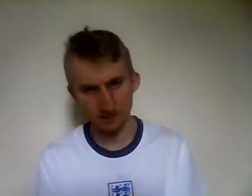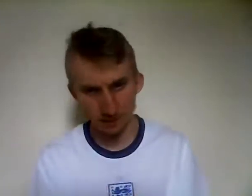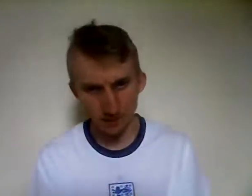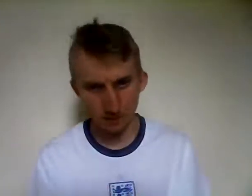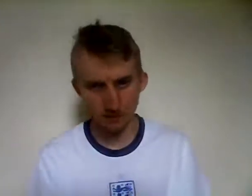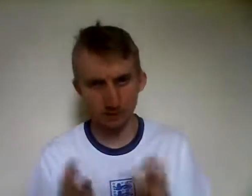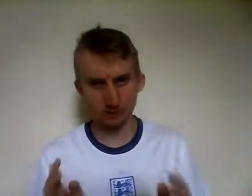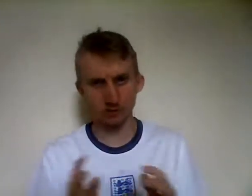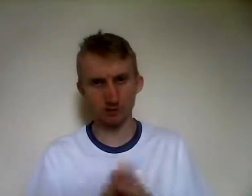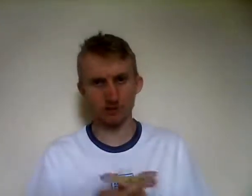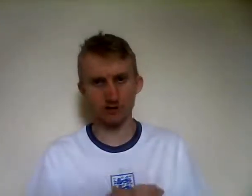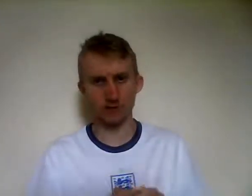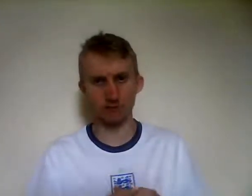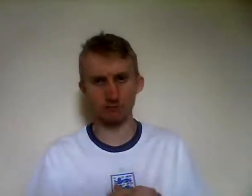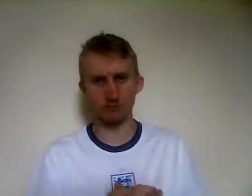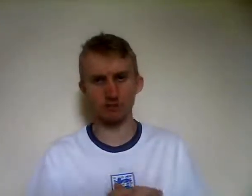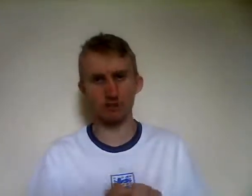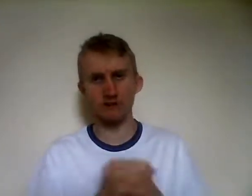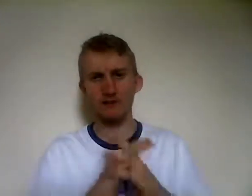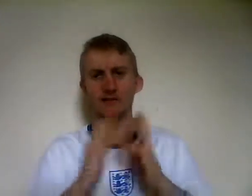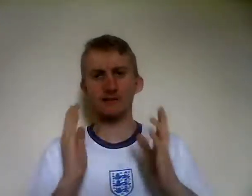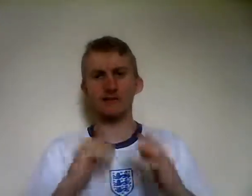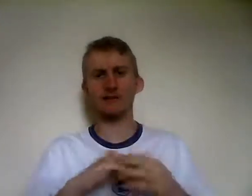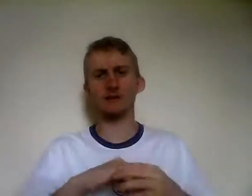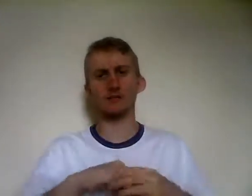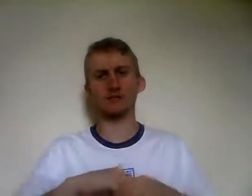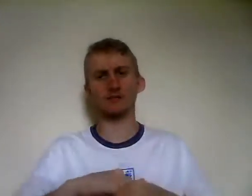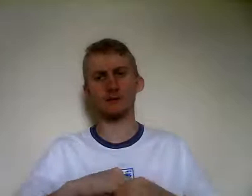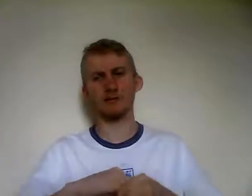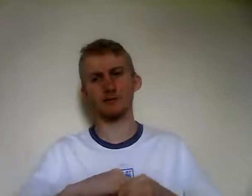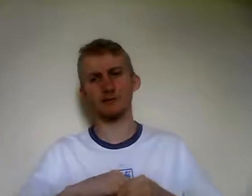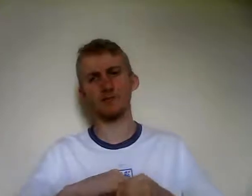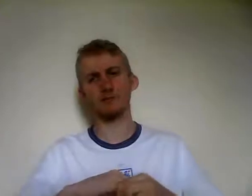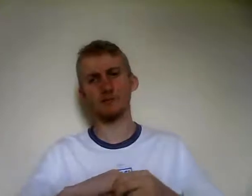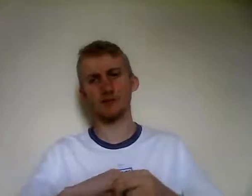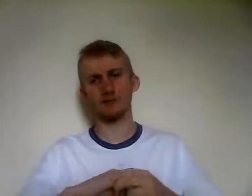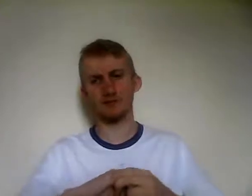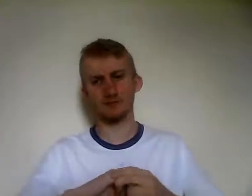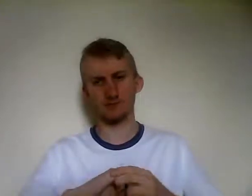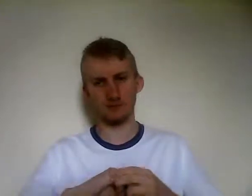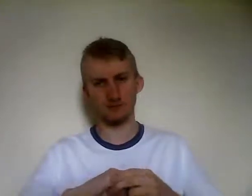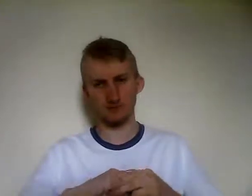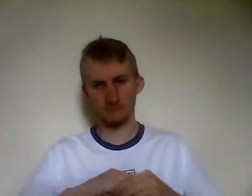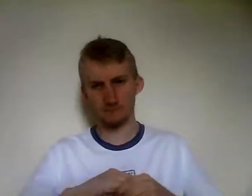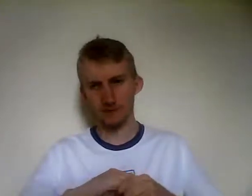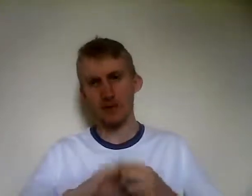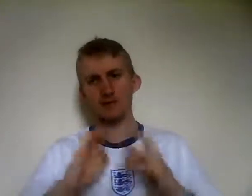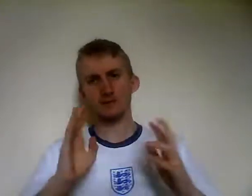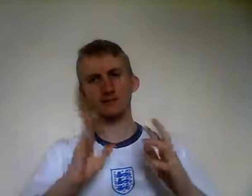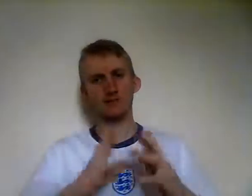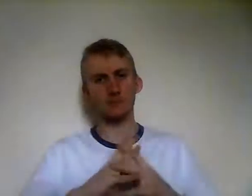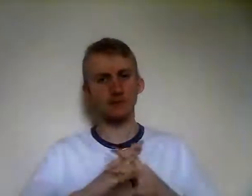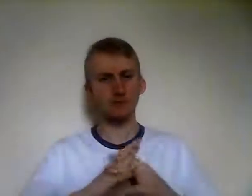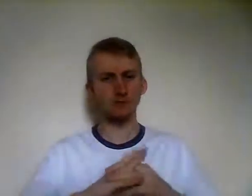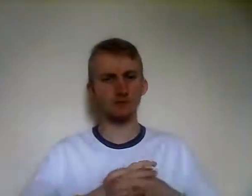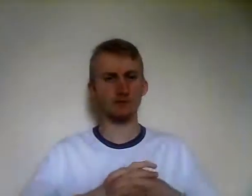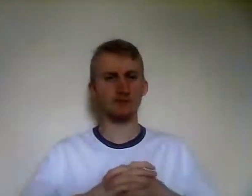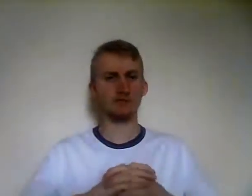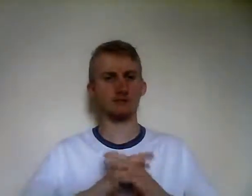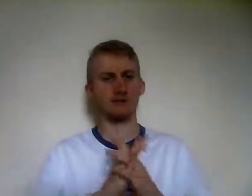with coach Craig Brewster taking over as manager for the remainder of the season. Steve Coppell was appointed as director